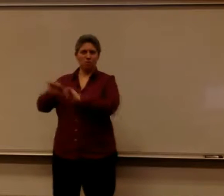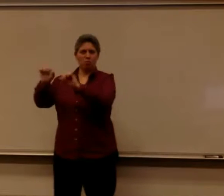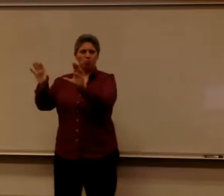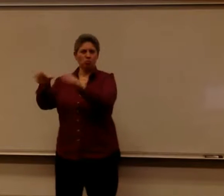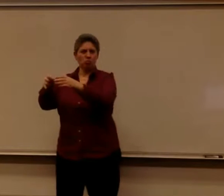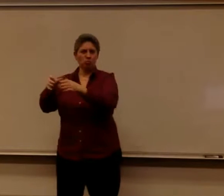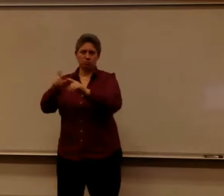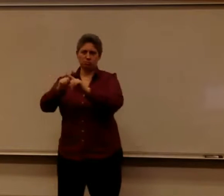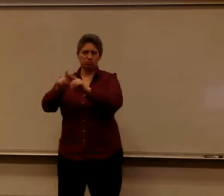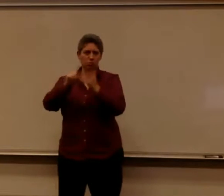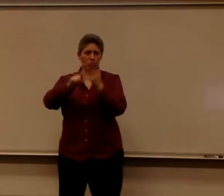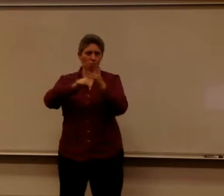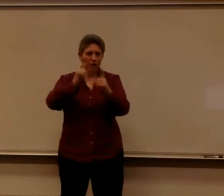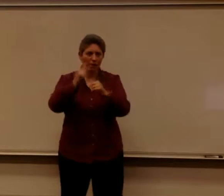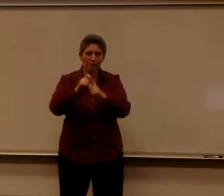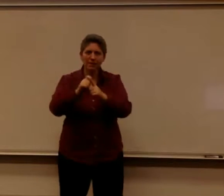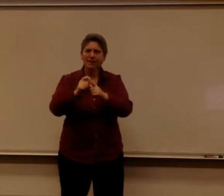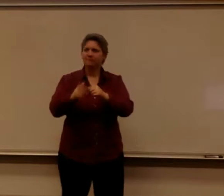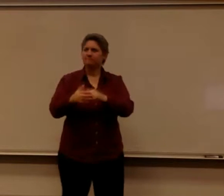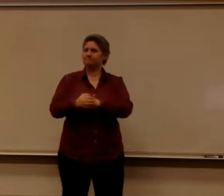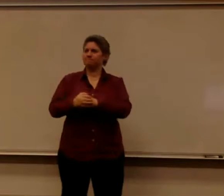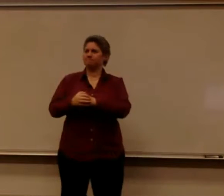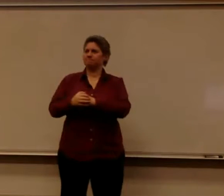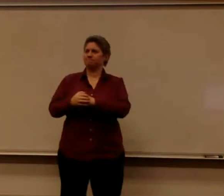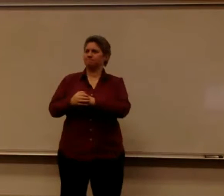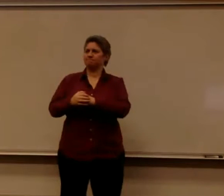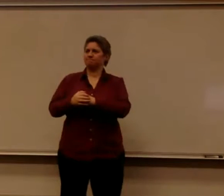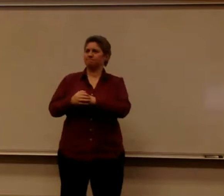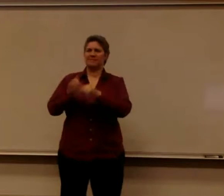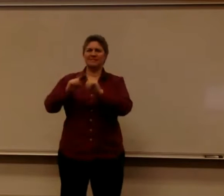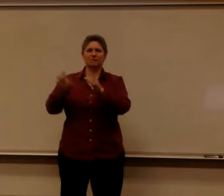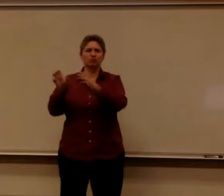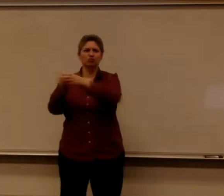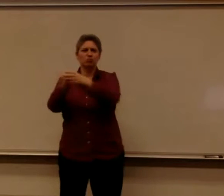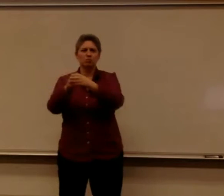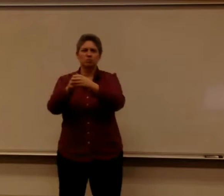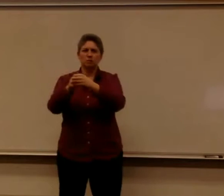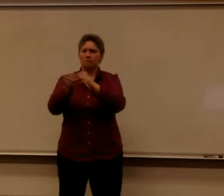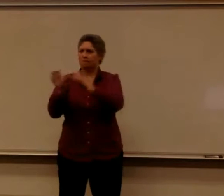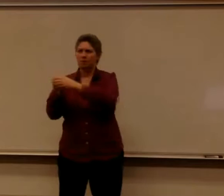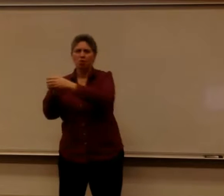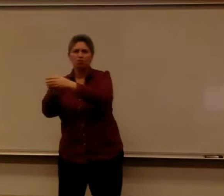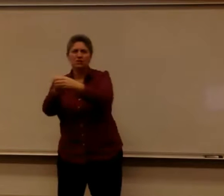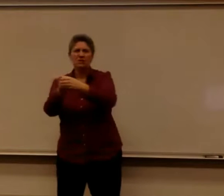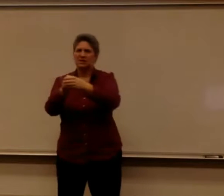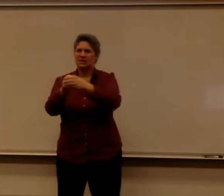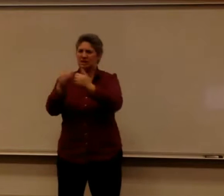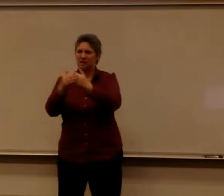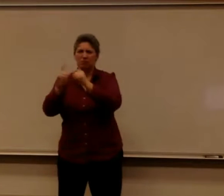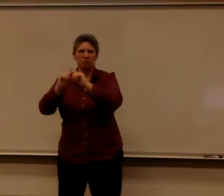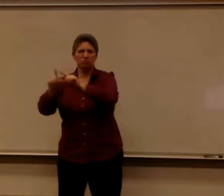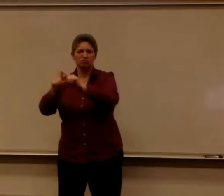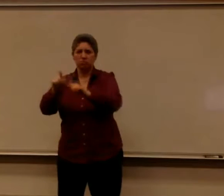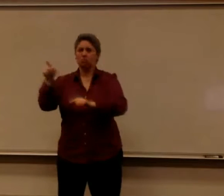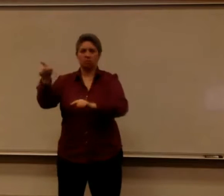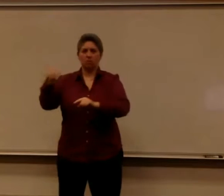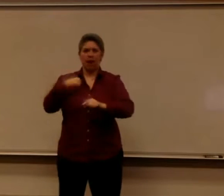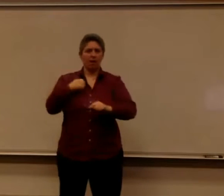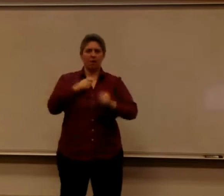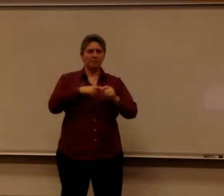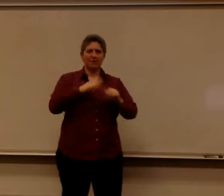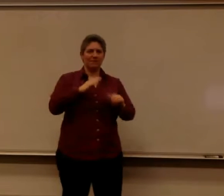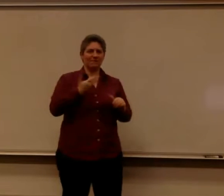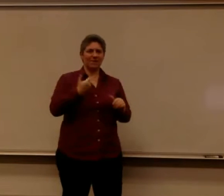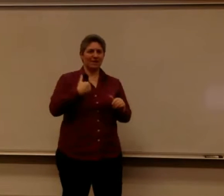role within the Deaf Sector Partnership, they have different membership groups, they have the OAP group, they have other minorities, the